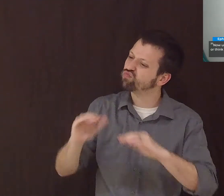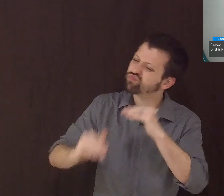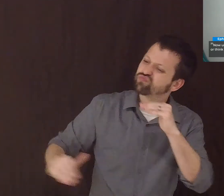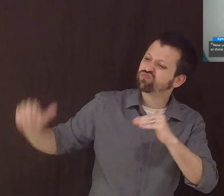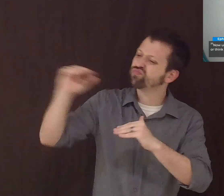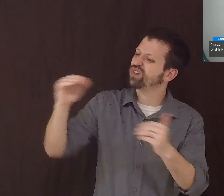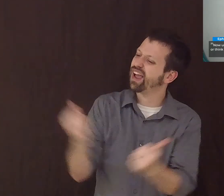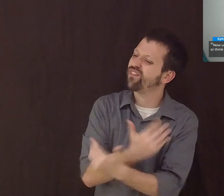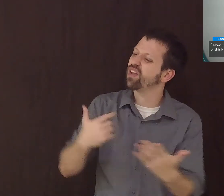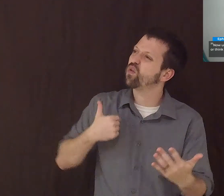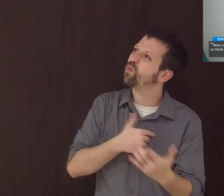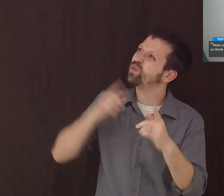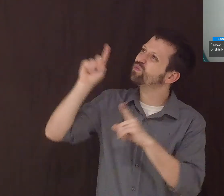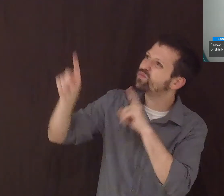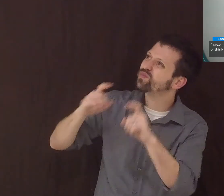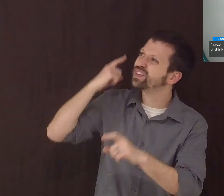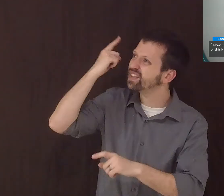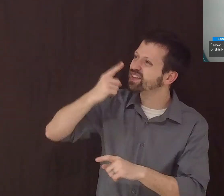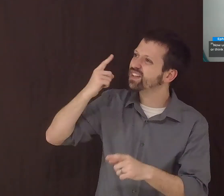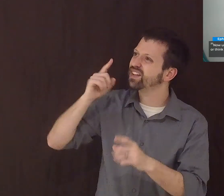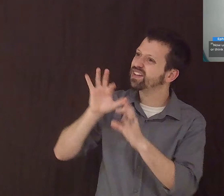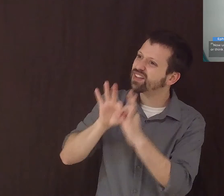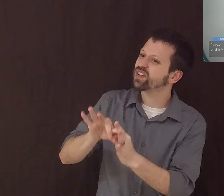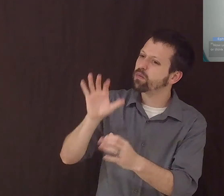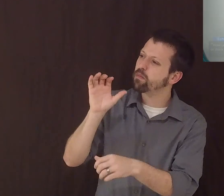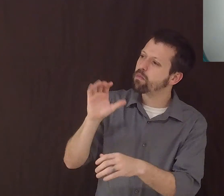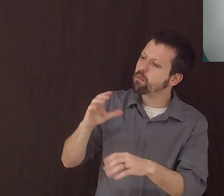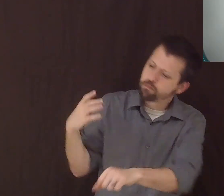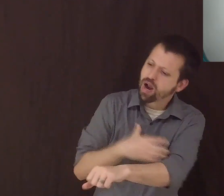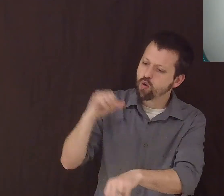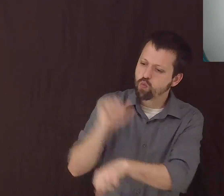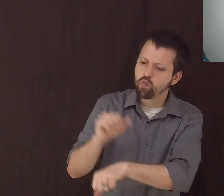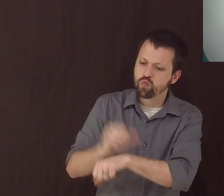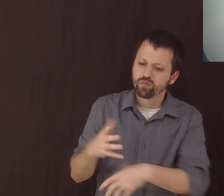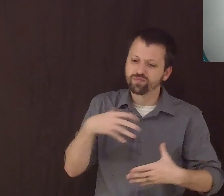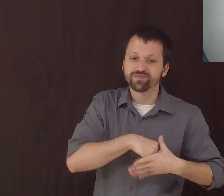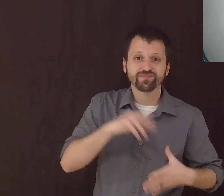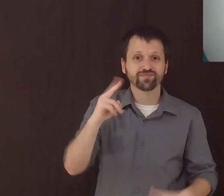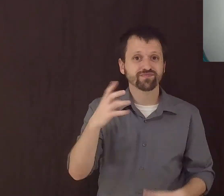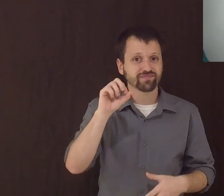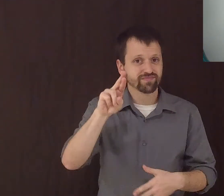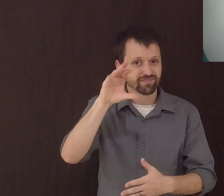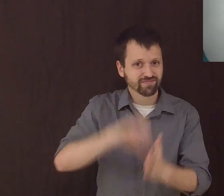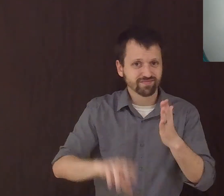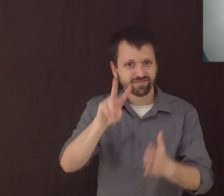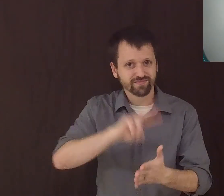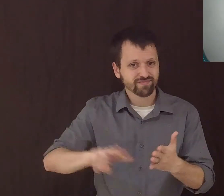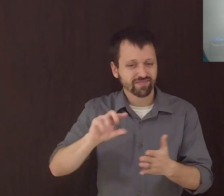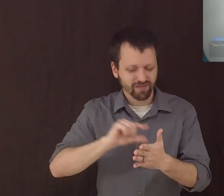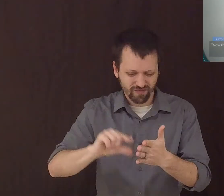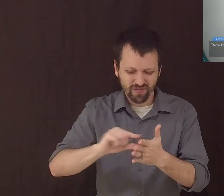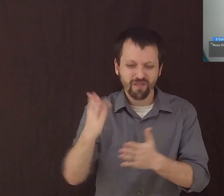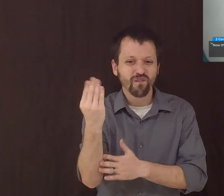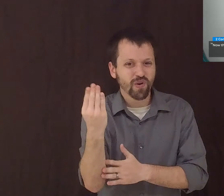abundantly above all that we ask or think, according to the power that works in us. I love 2 Corinthians 2:14, where it says